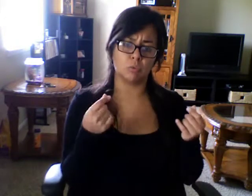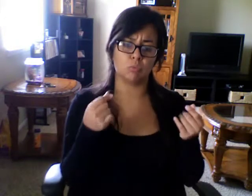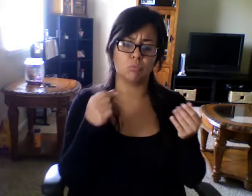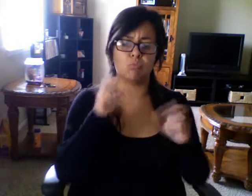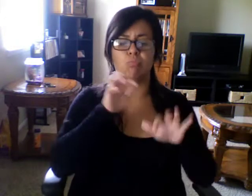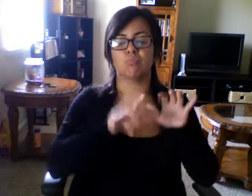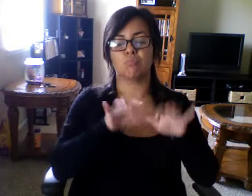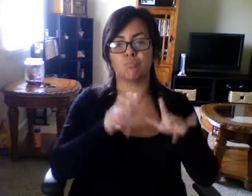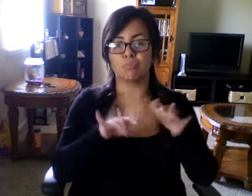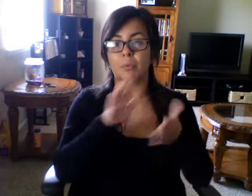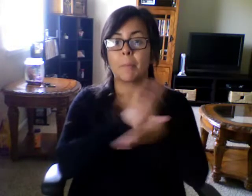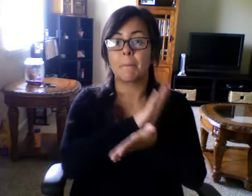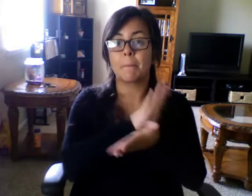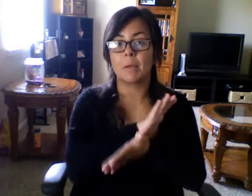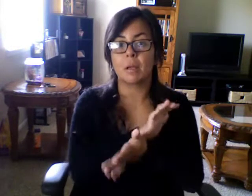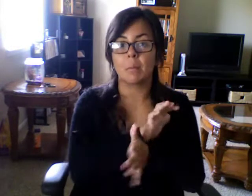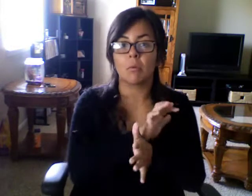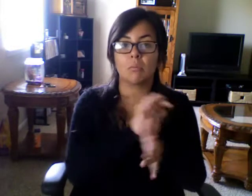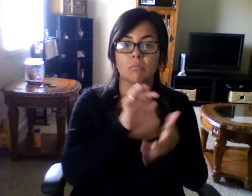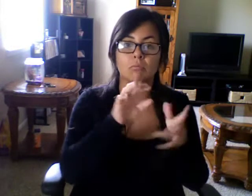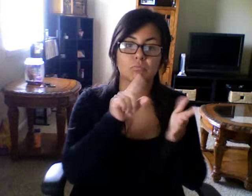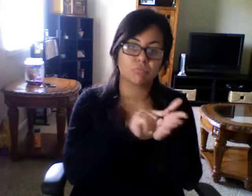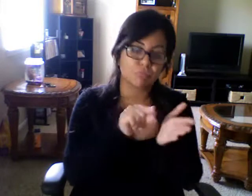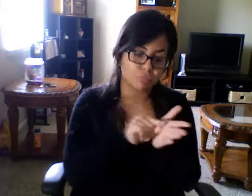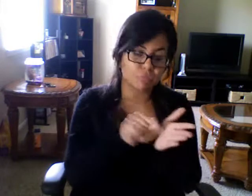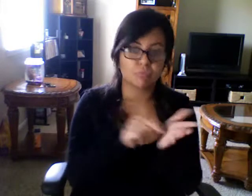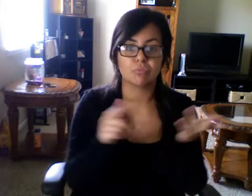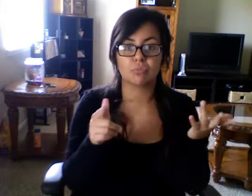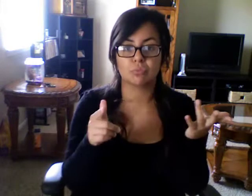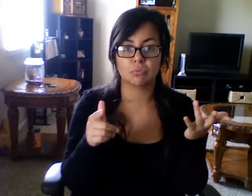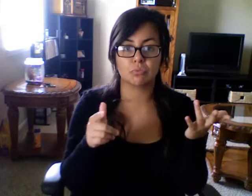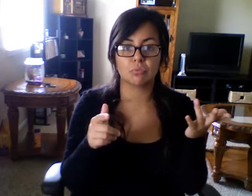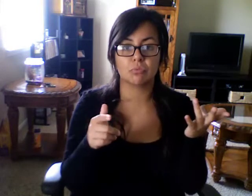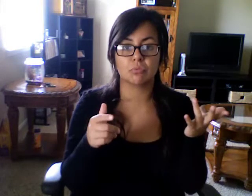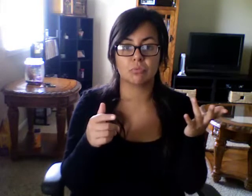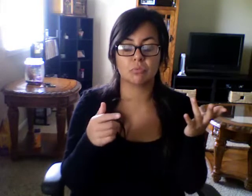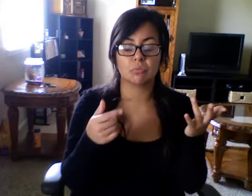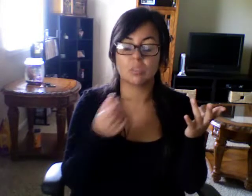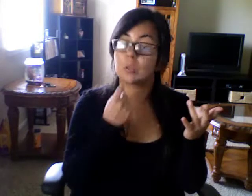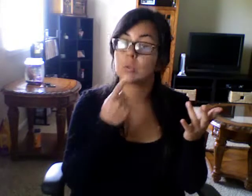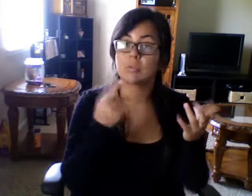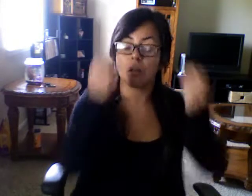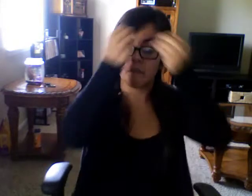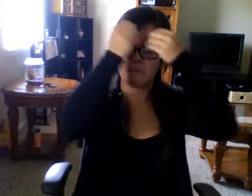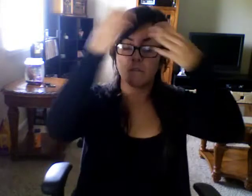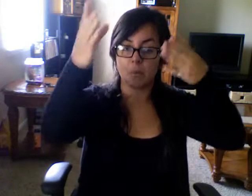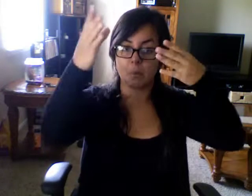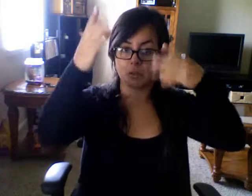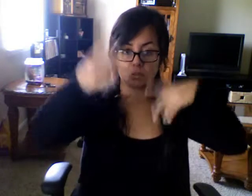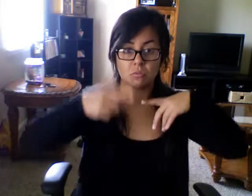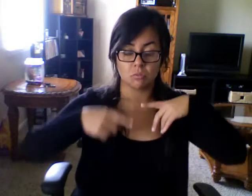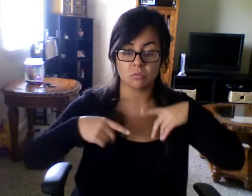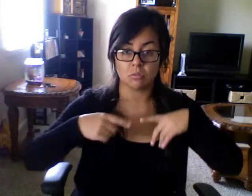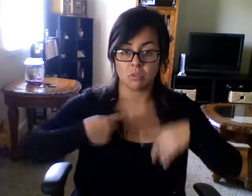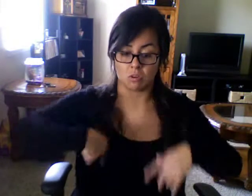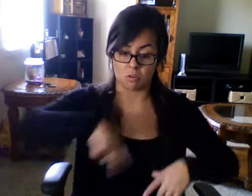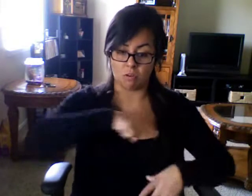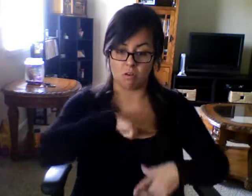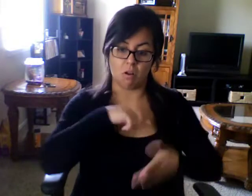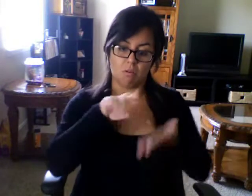earliest prototype stage. We gave the world the chemical identity of this molecule, typically a secret in our discipline. We told people